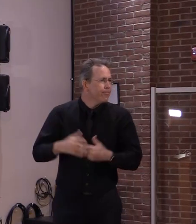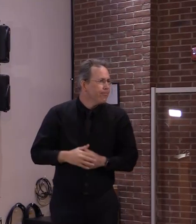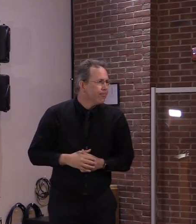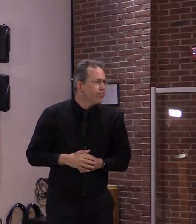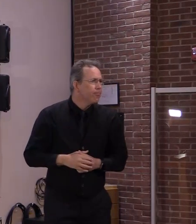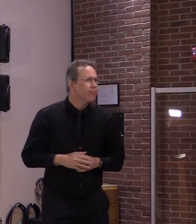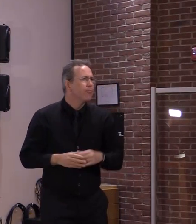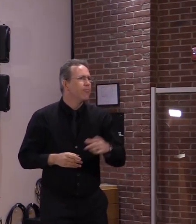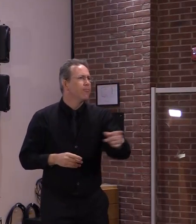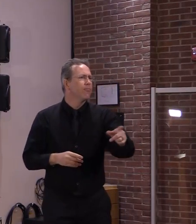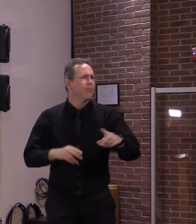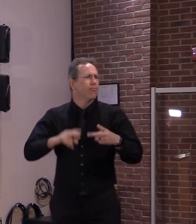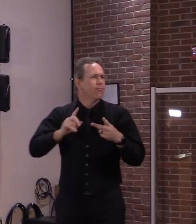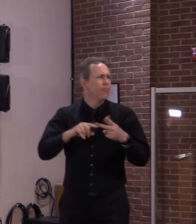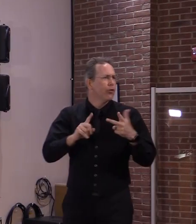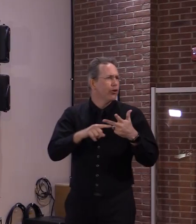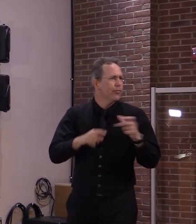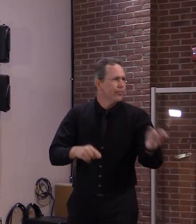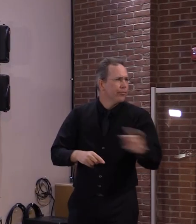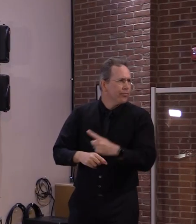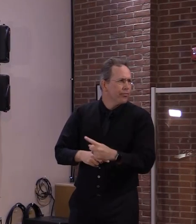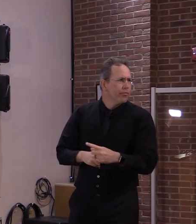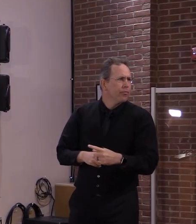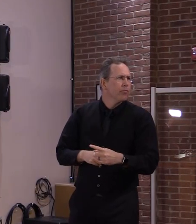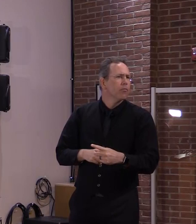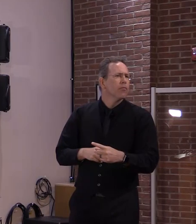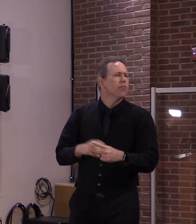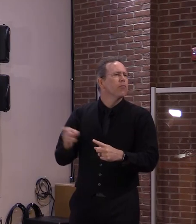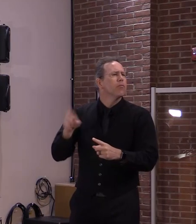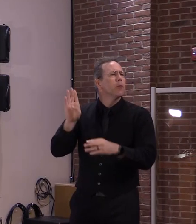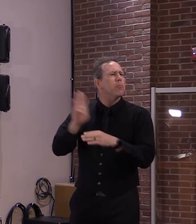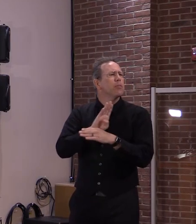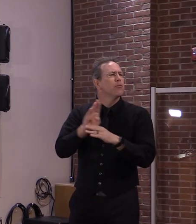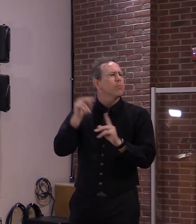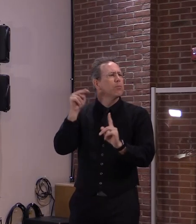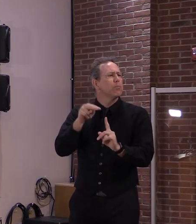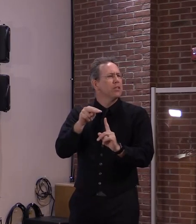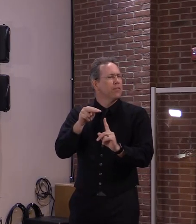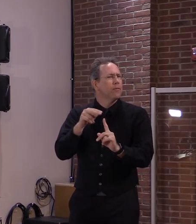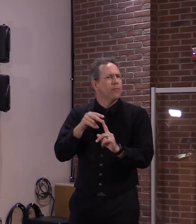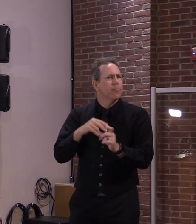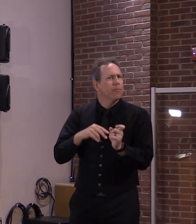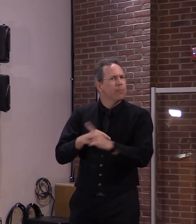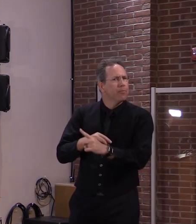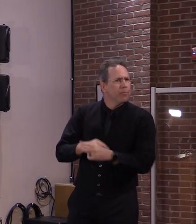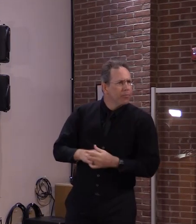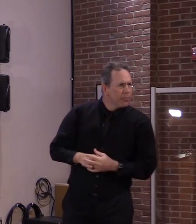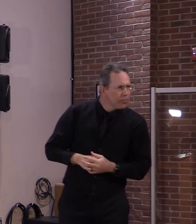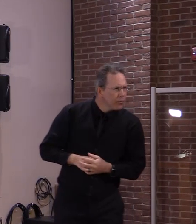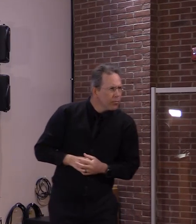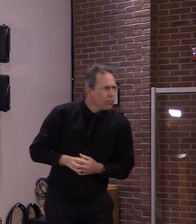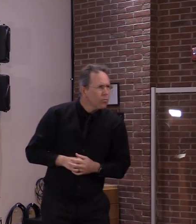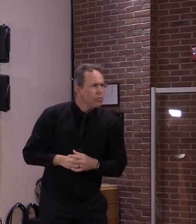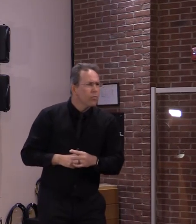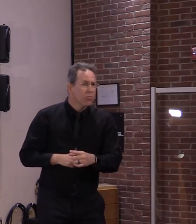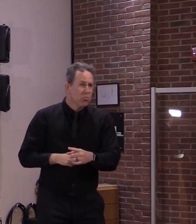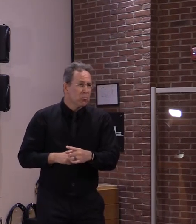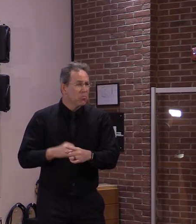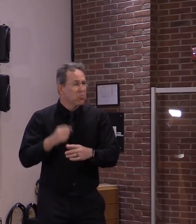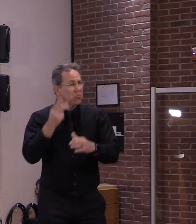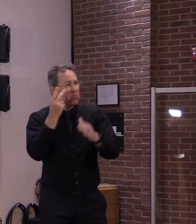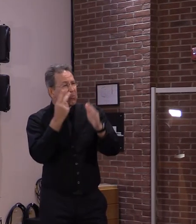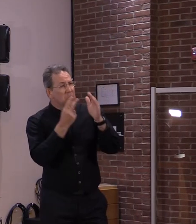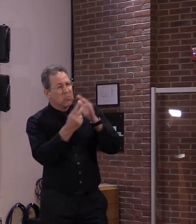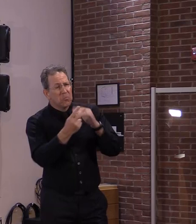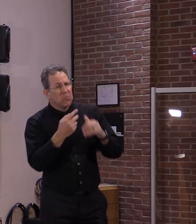kind of looking at it from an economic standpoint, I mean, you know, what are you forecasting or do you have any concern maybe about potential